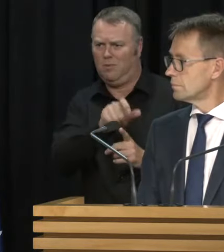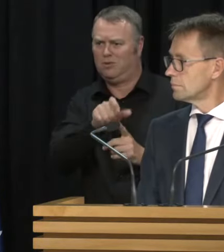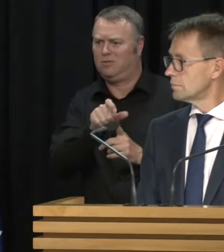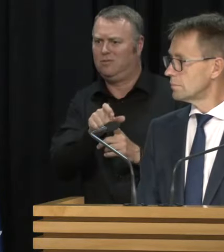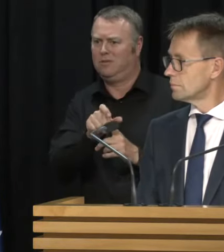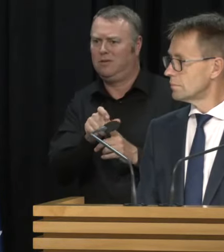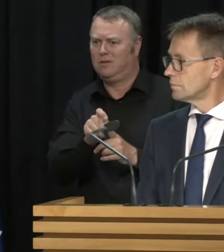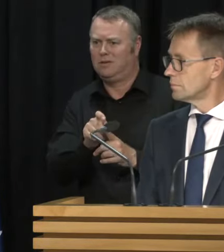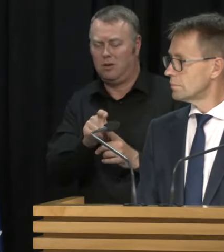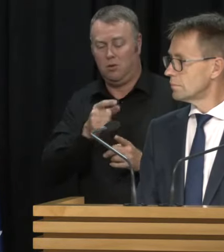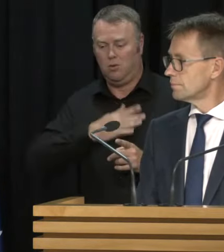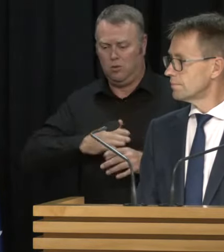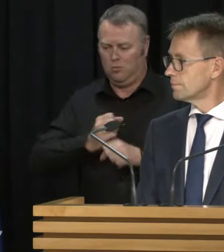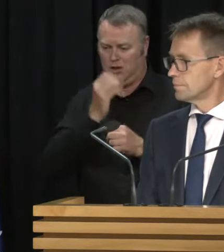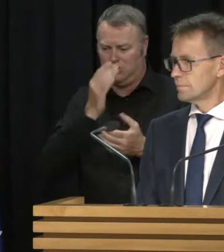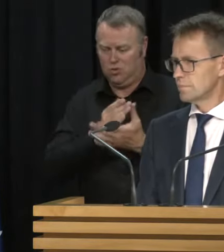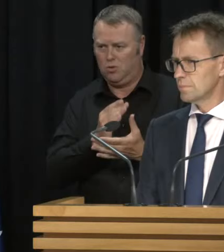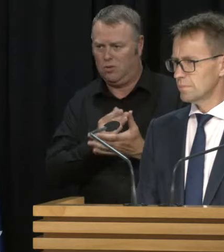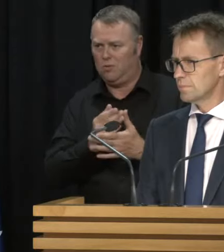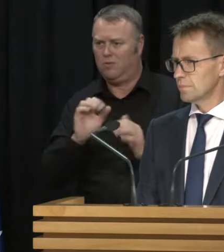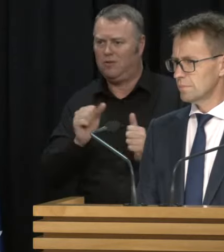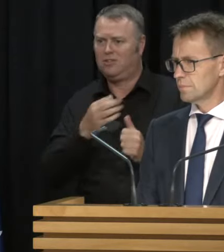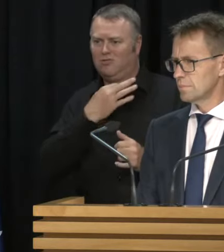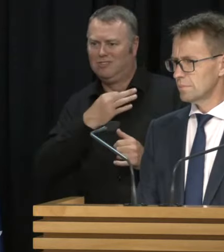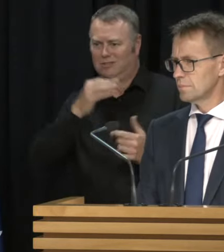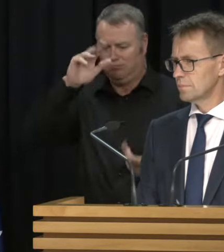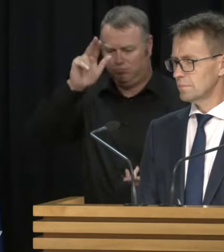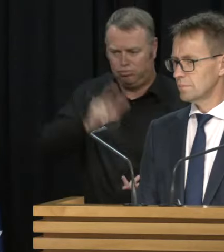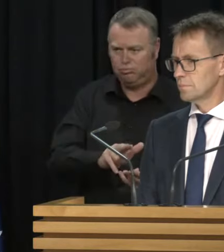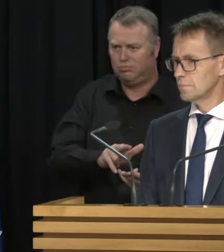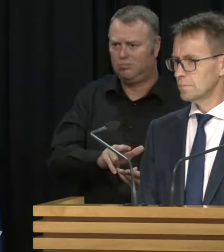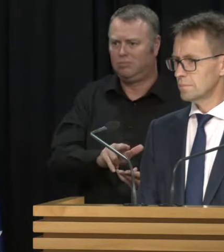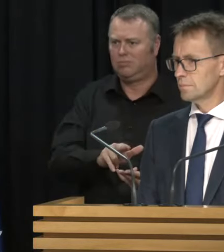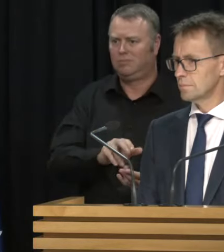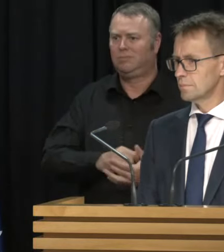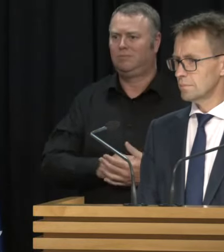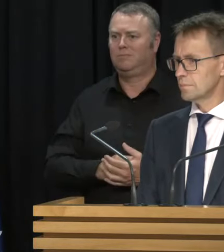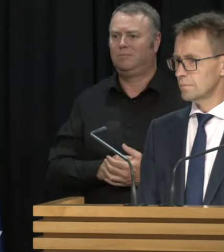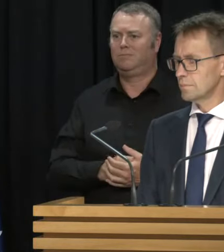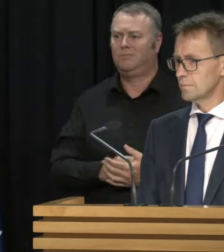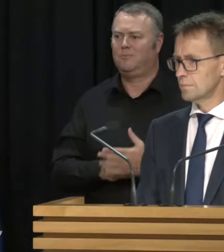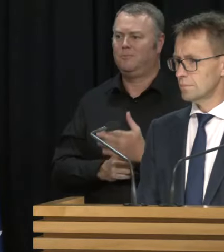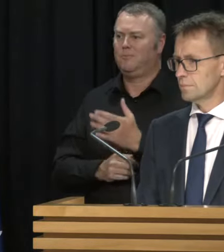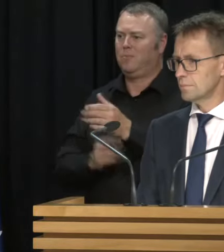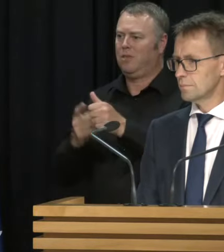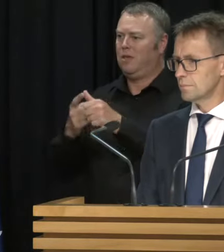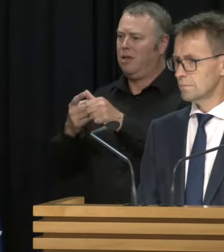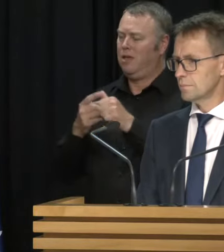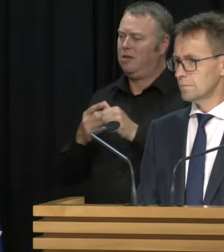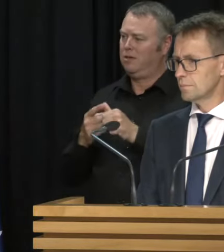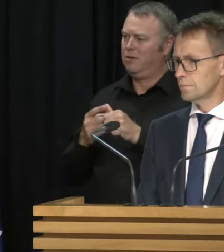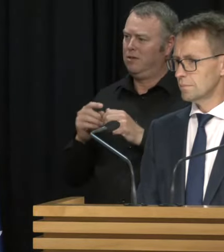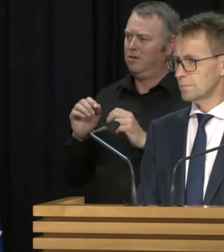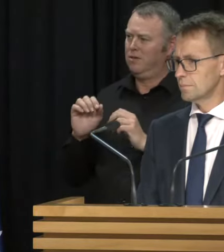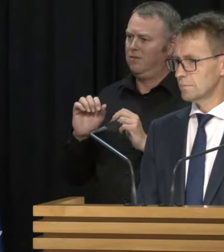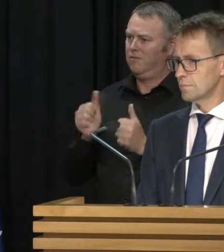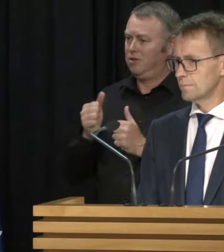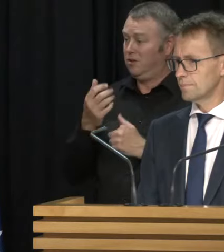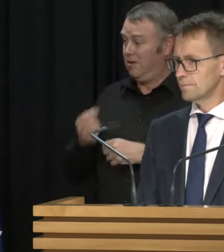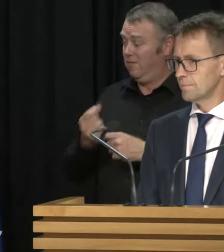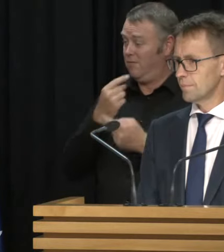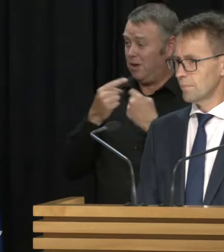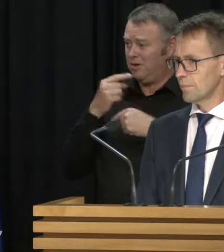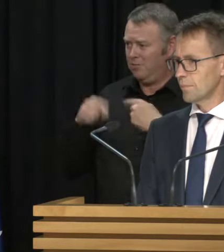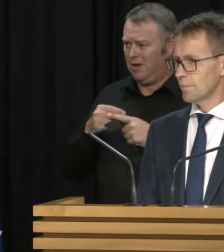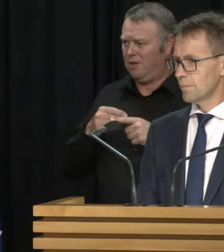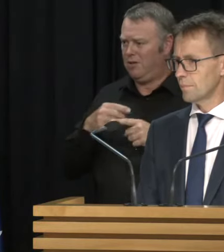nailed down any residual risk that might be there. Have you been briefed on this Australian woman who's refusing not only a health check but also a COVID-19 test in